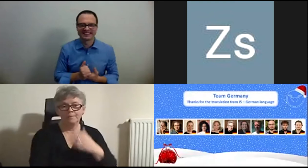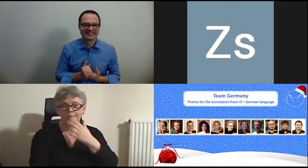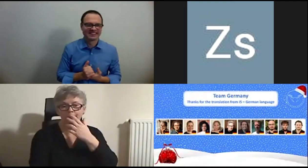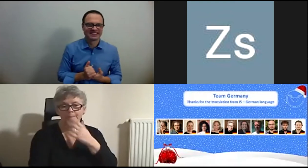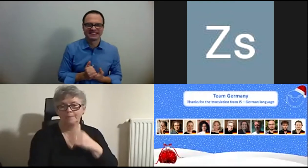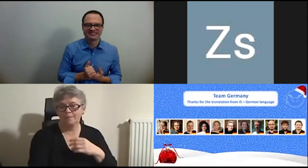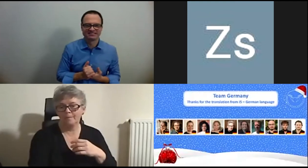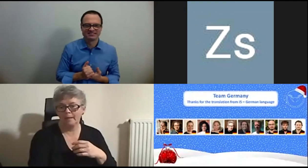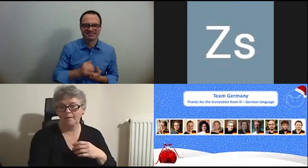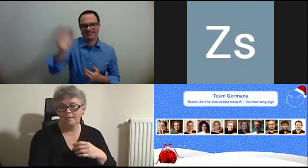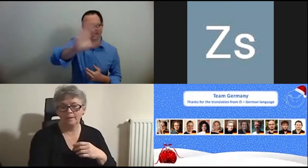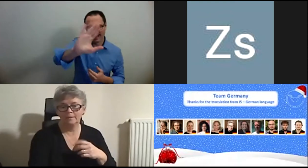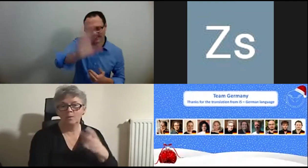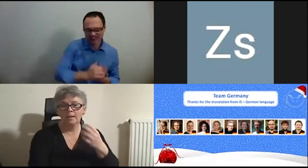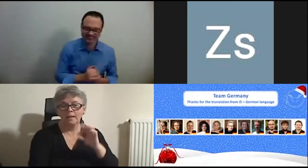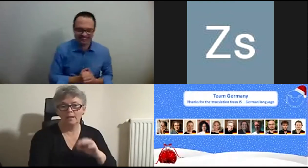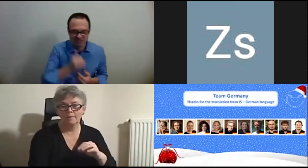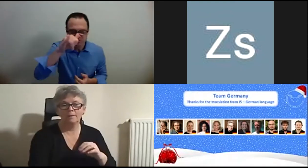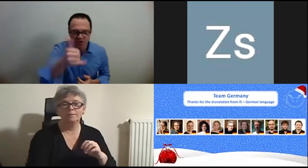Germany.